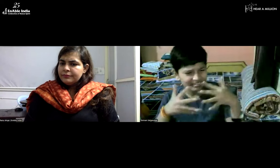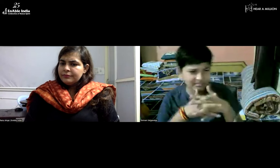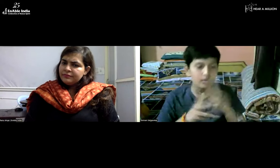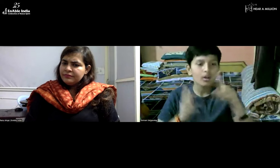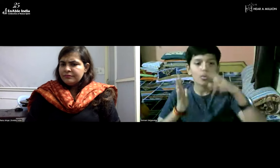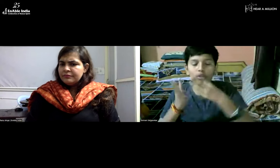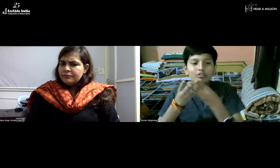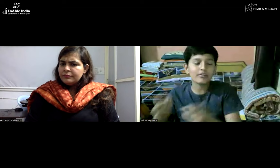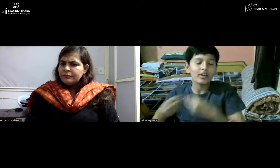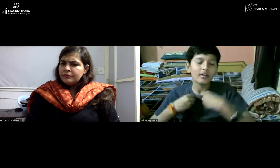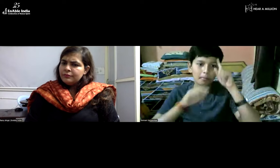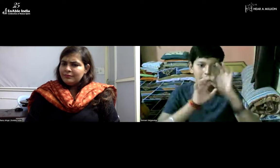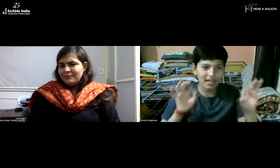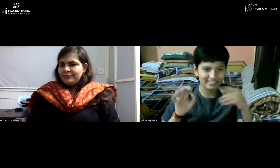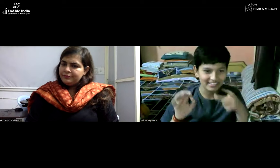With me.